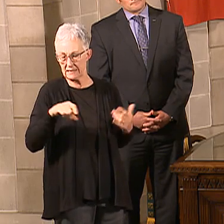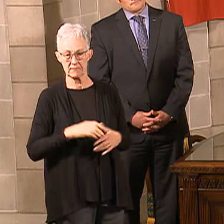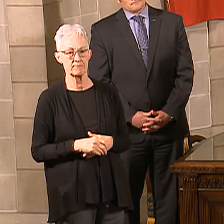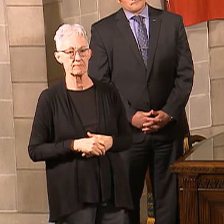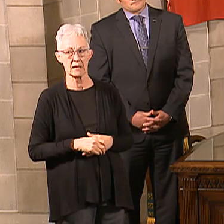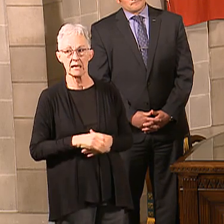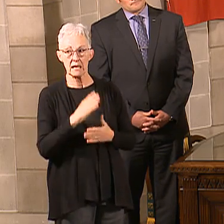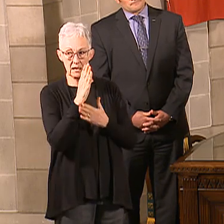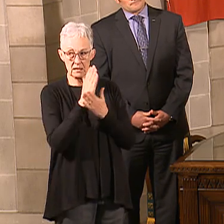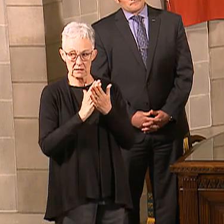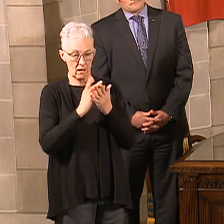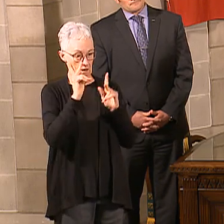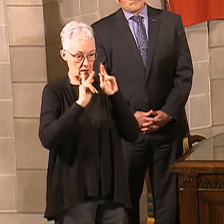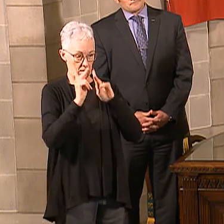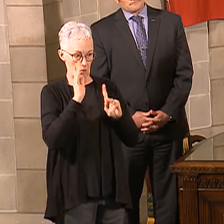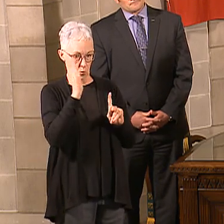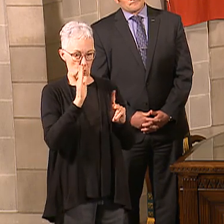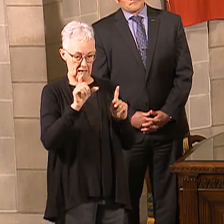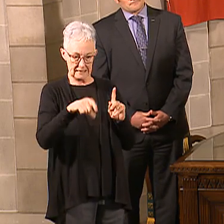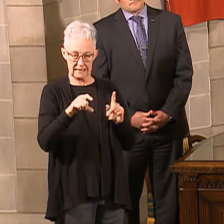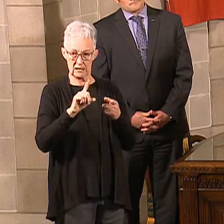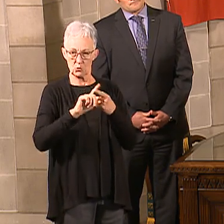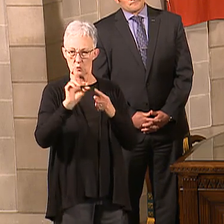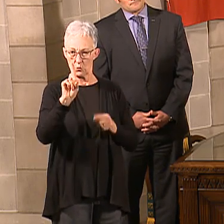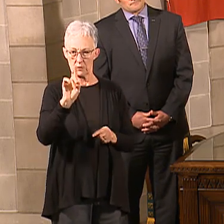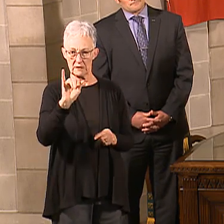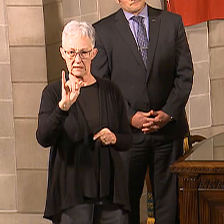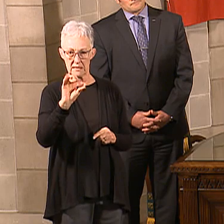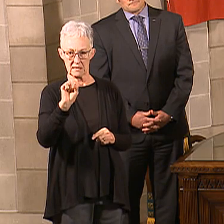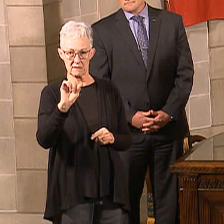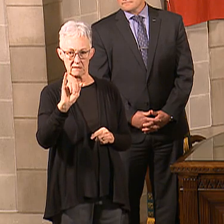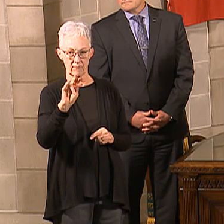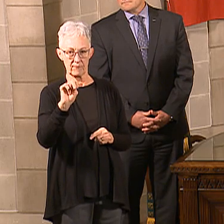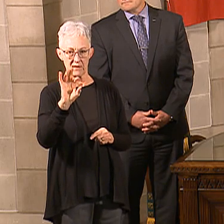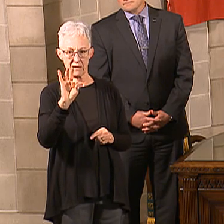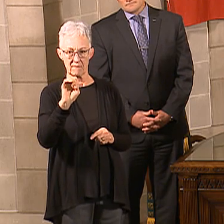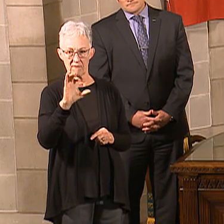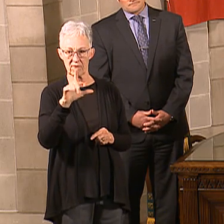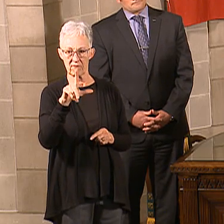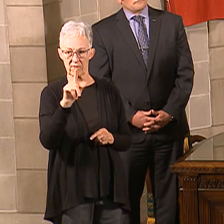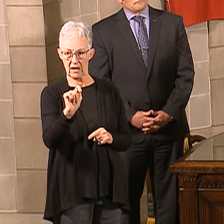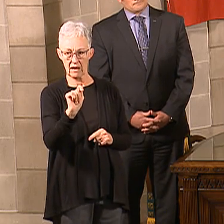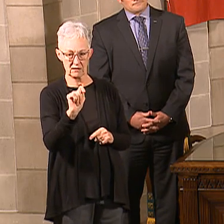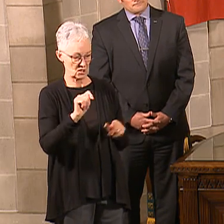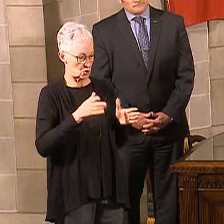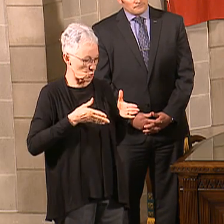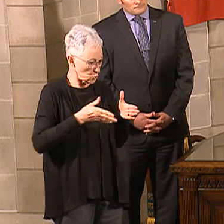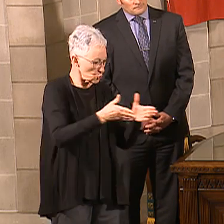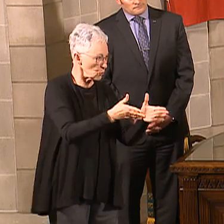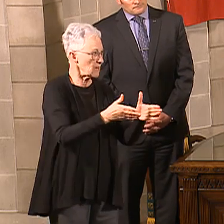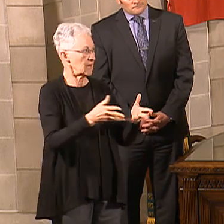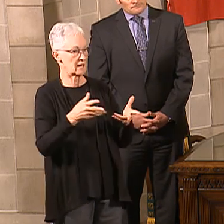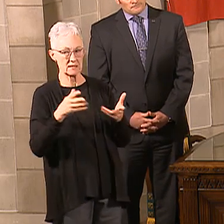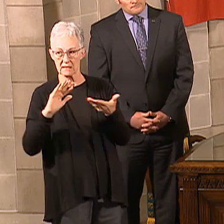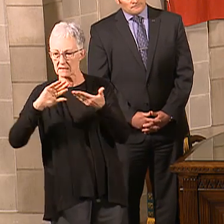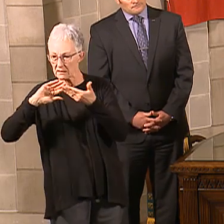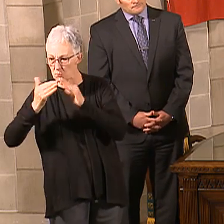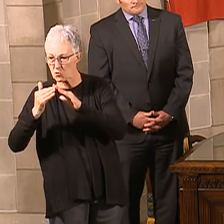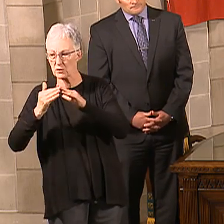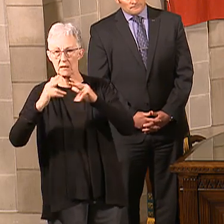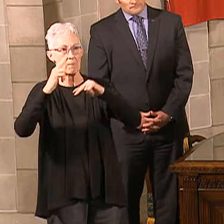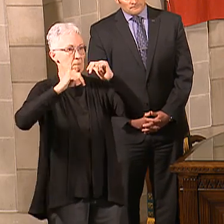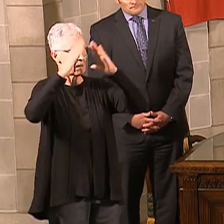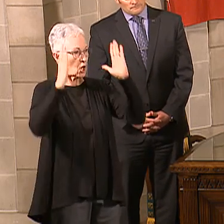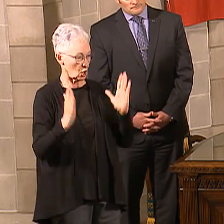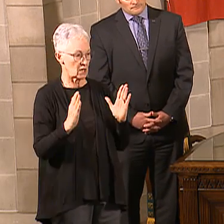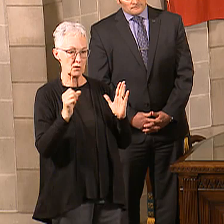streets and communities, and we're starting to look at shipping that as well, and we're working with the state on those things as well. The big thing really